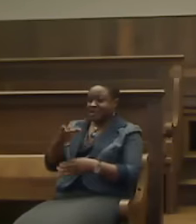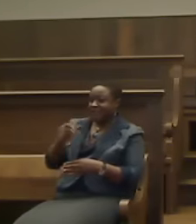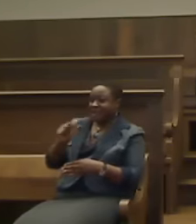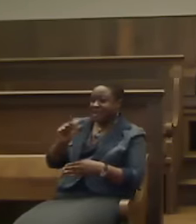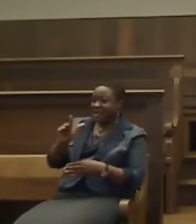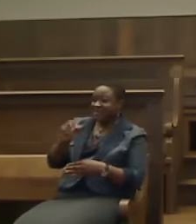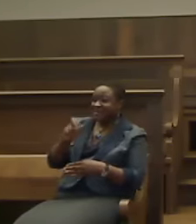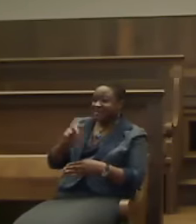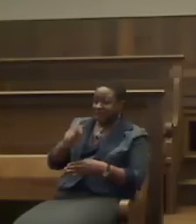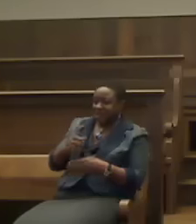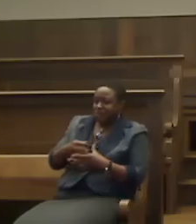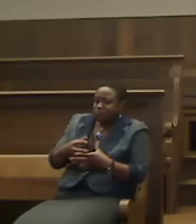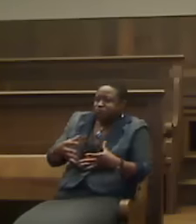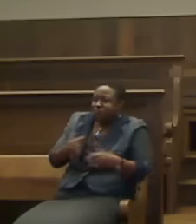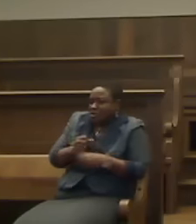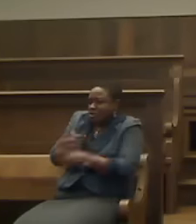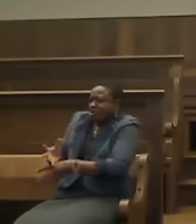It's interesting.